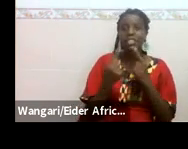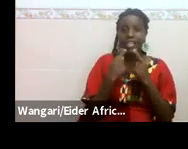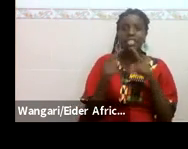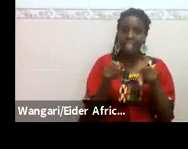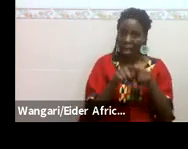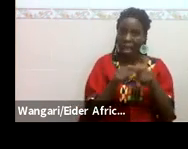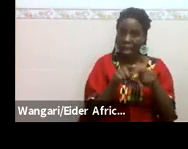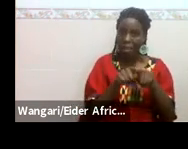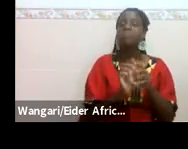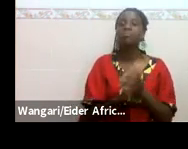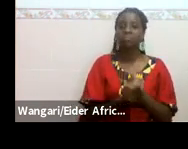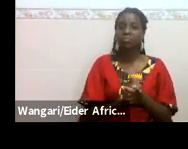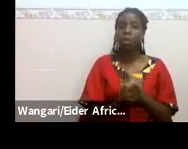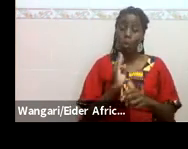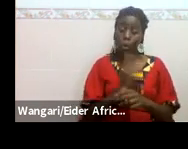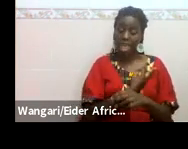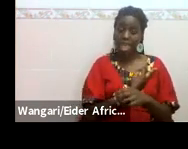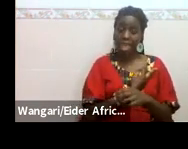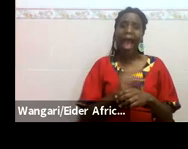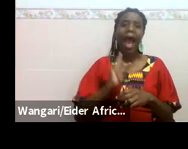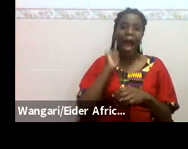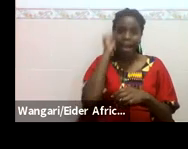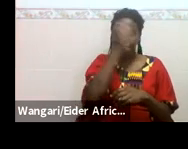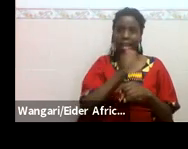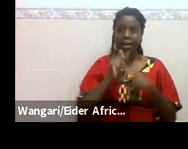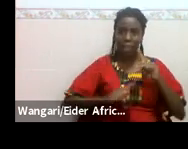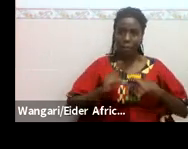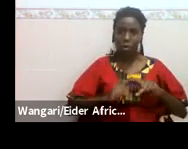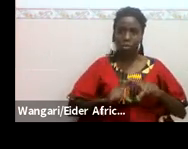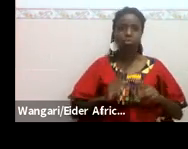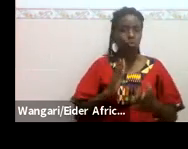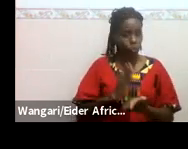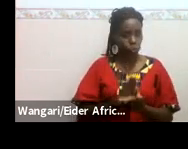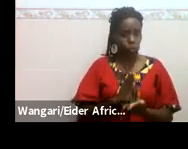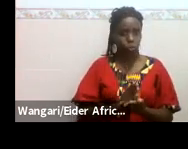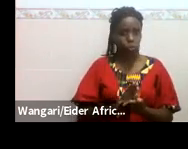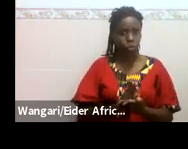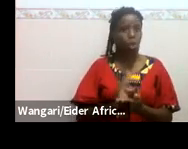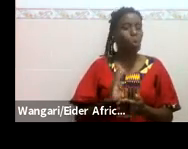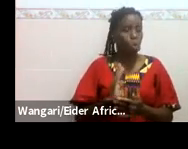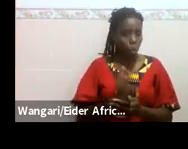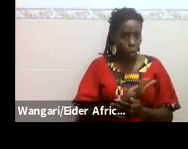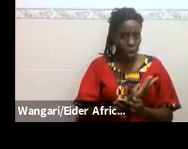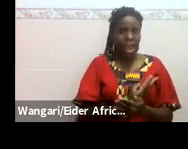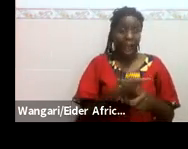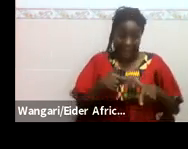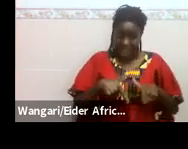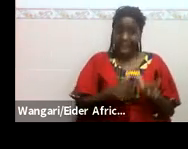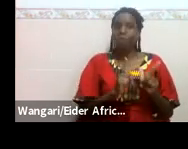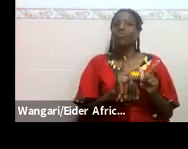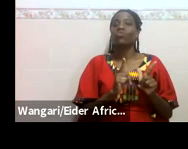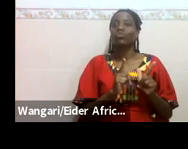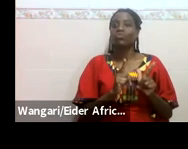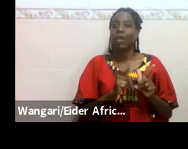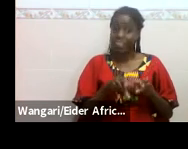that we Africans are also the ones who are actually allowing this kind